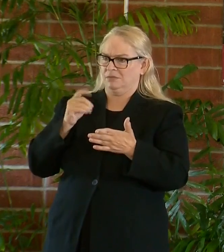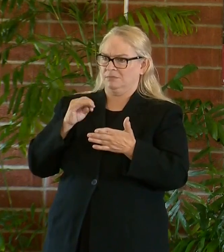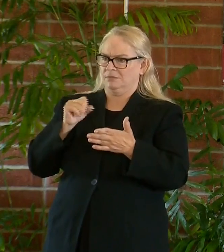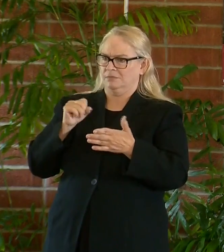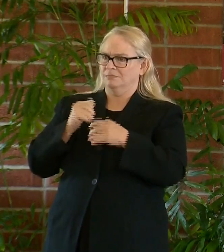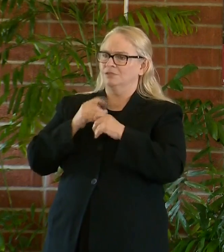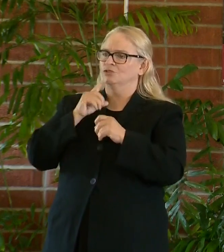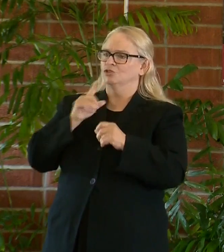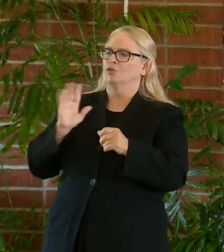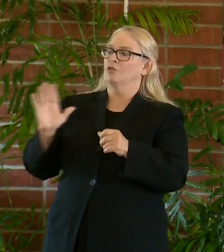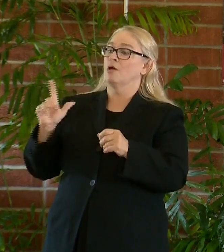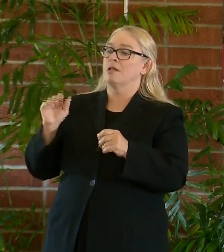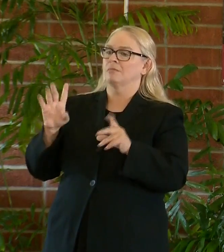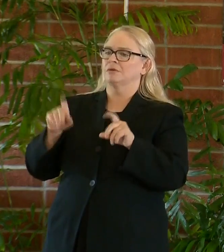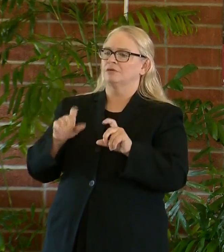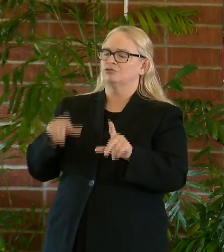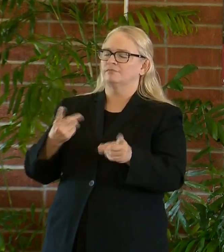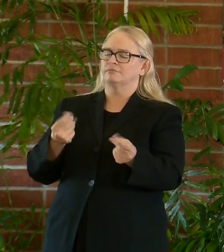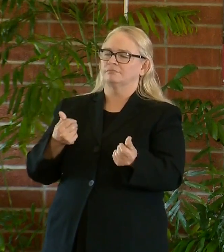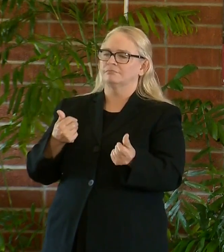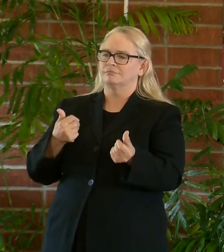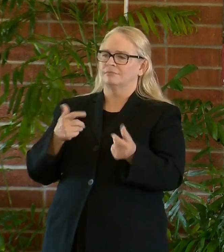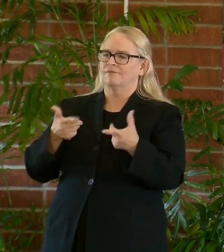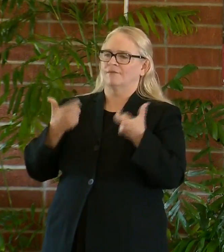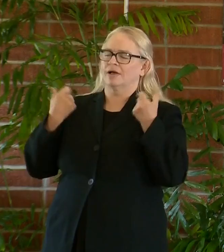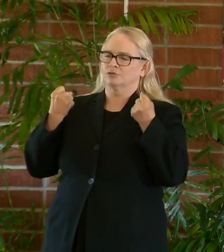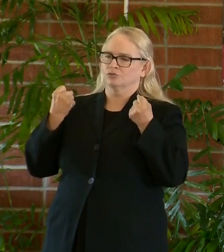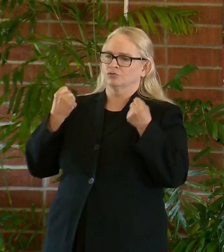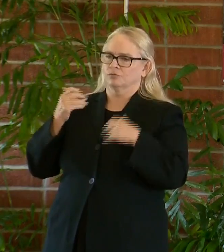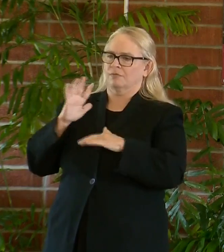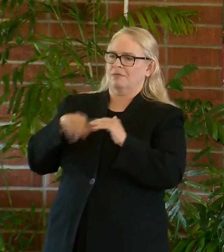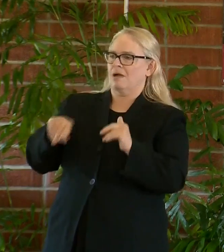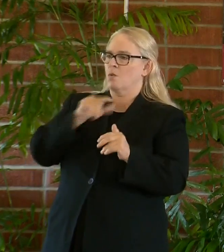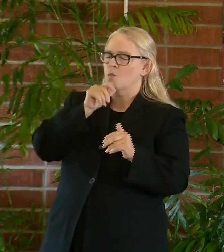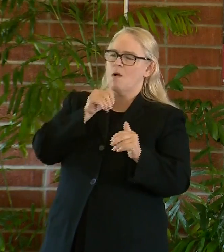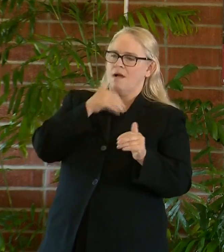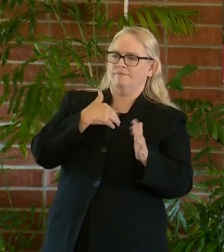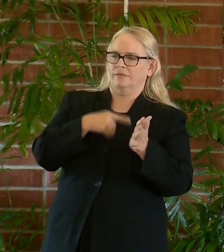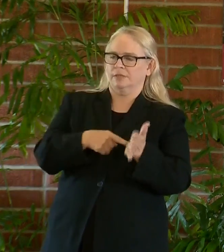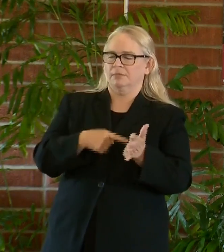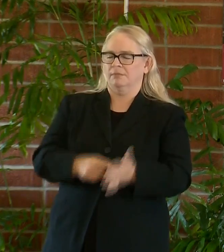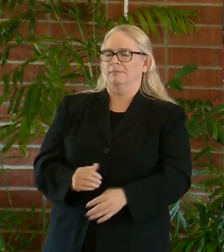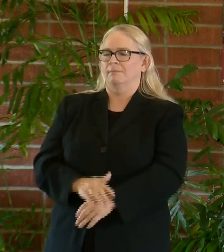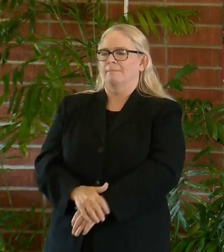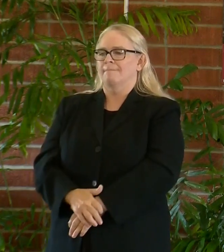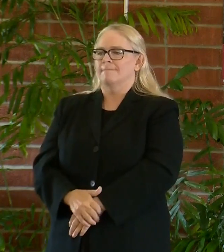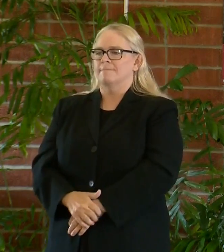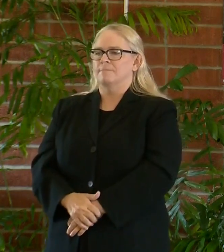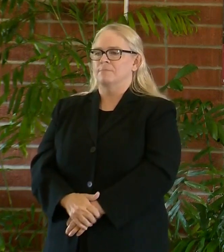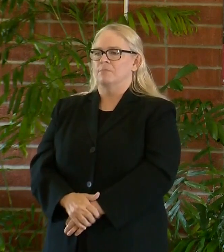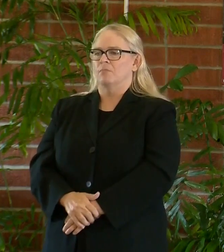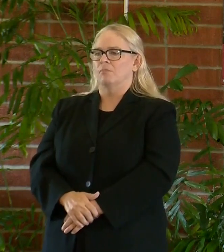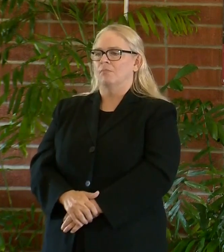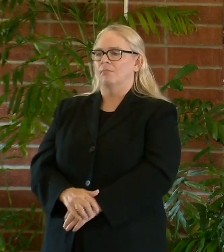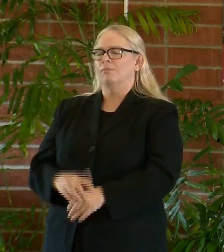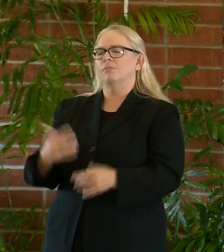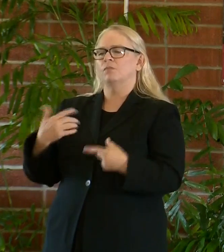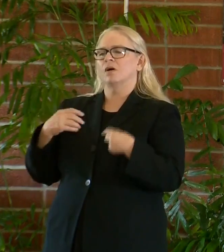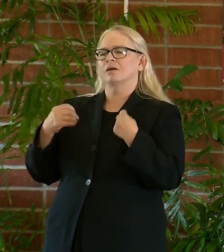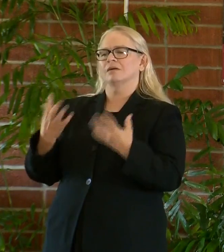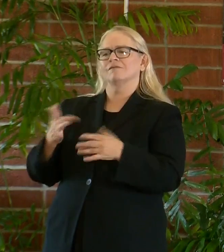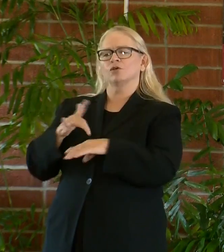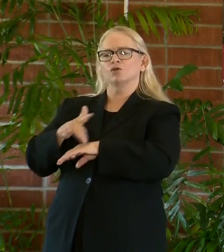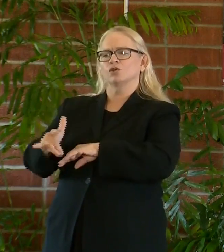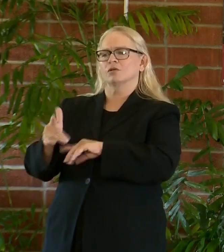what Dr. Chavez said and use the power of testing to give early and quick diagnosis so that we can not